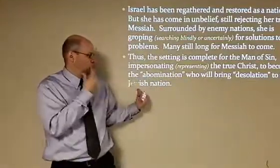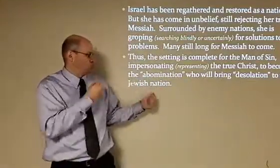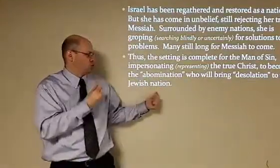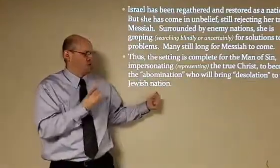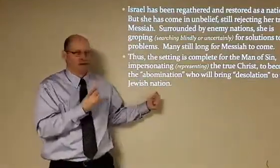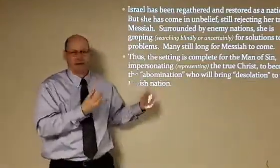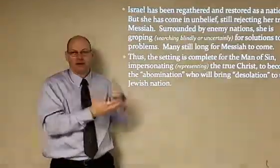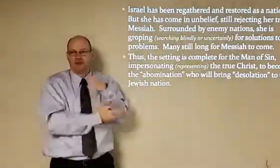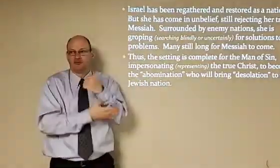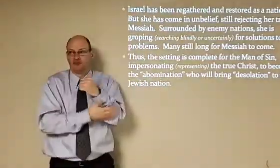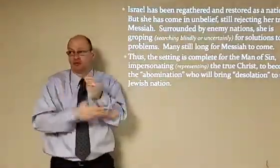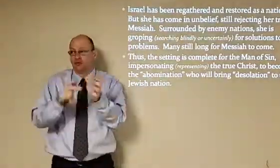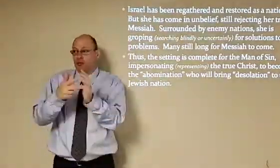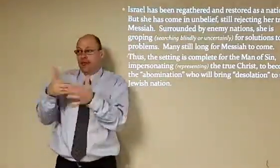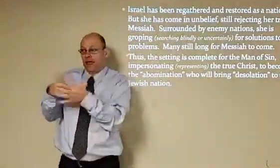Jewish nation.